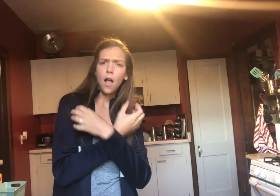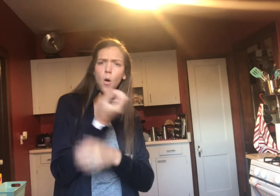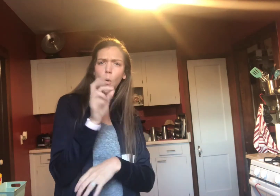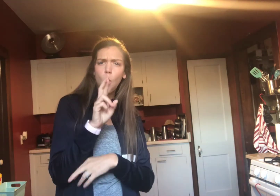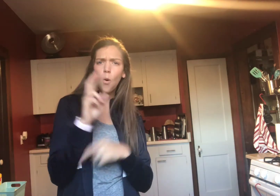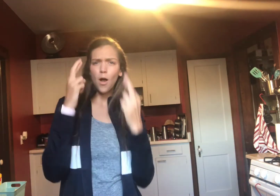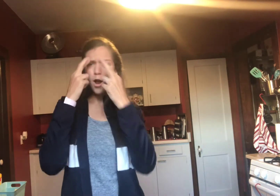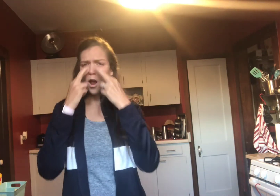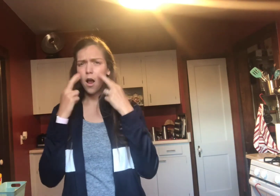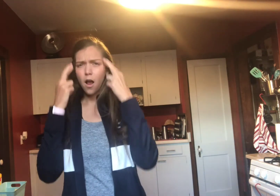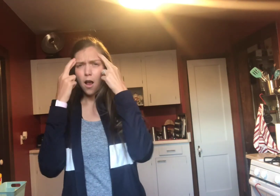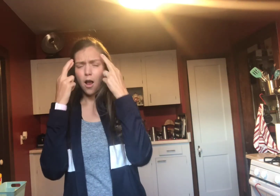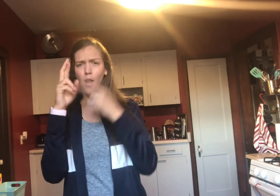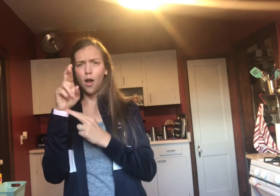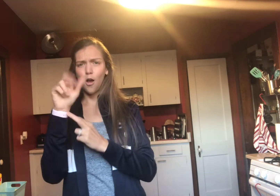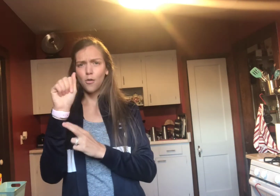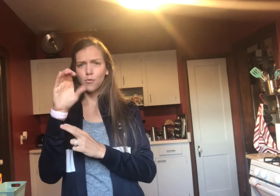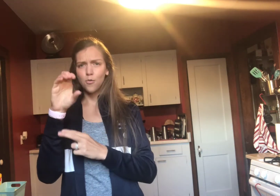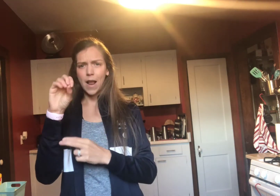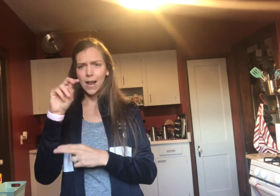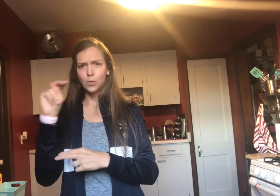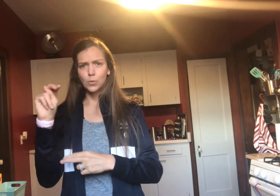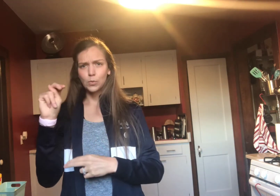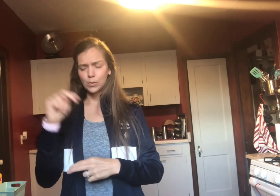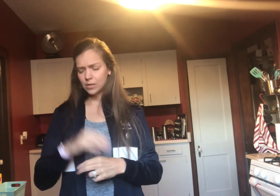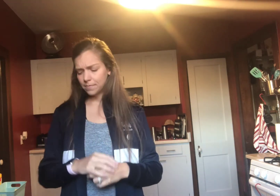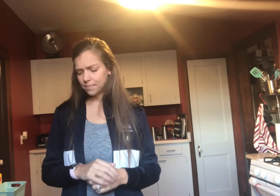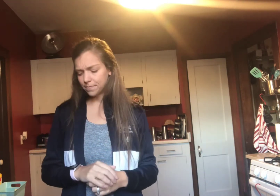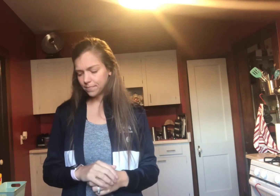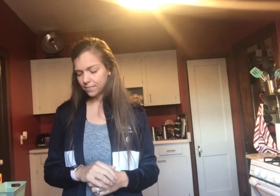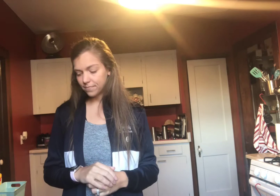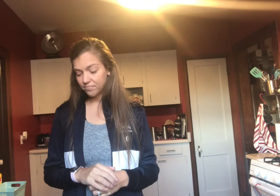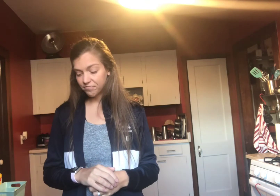So the next title is Bear or Raccoon.